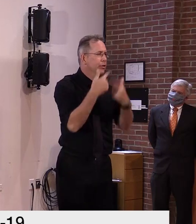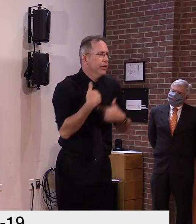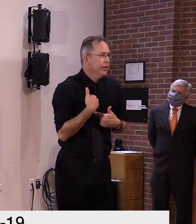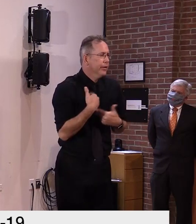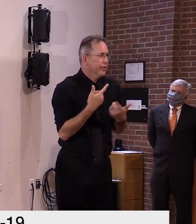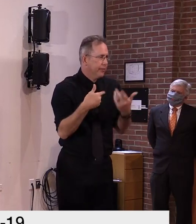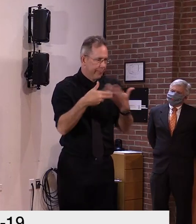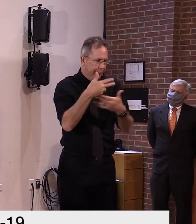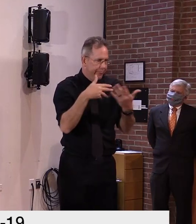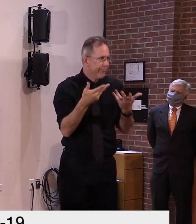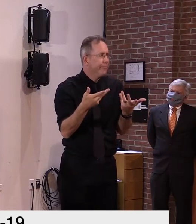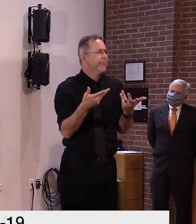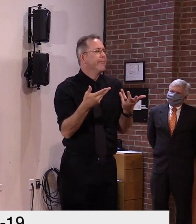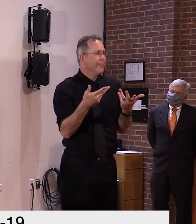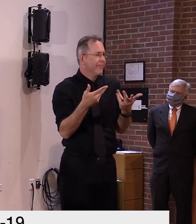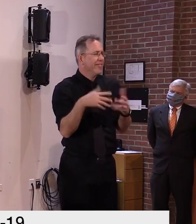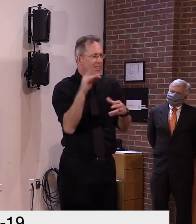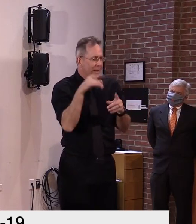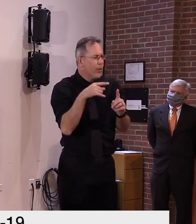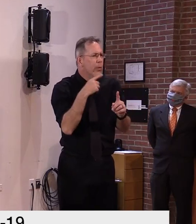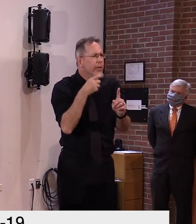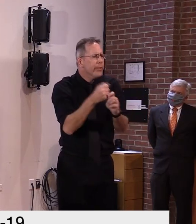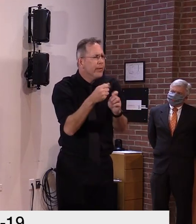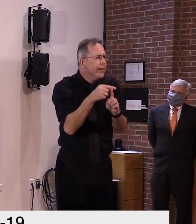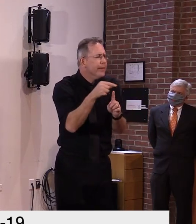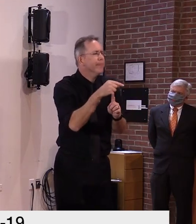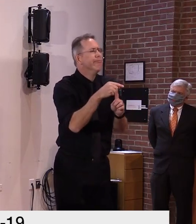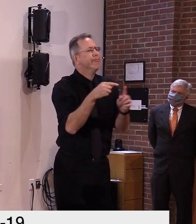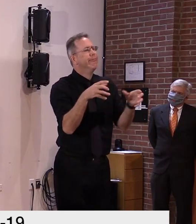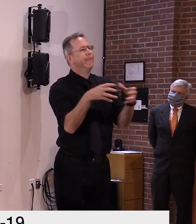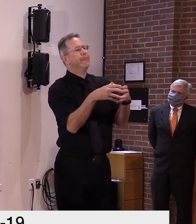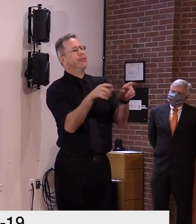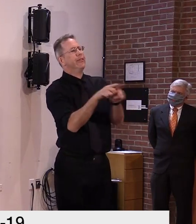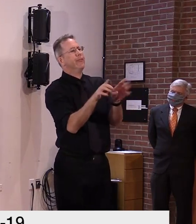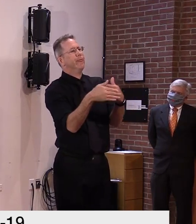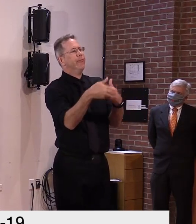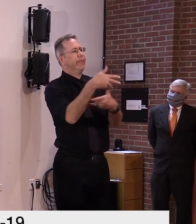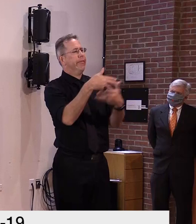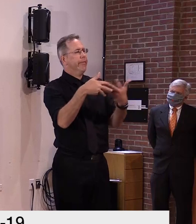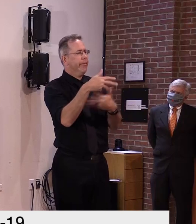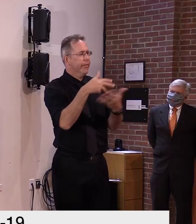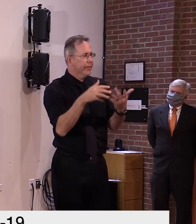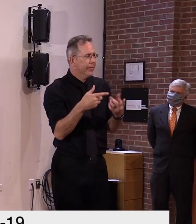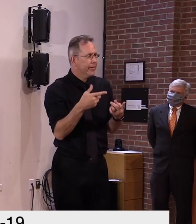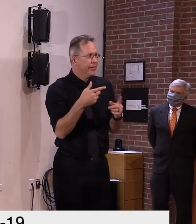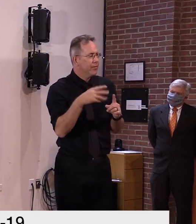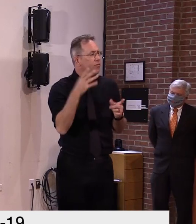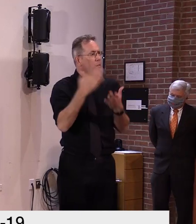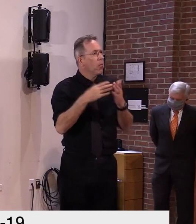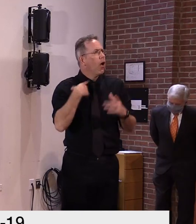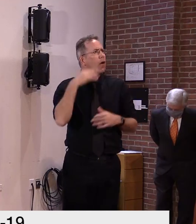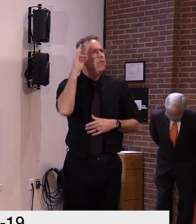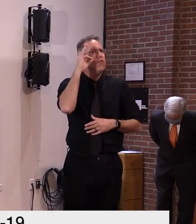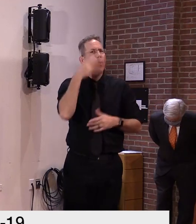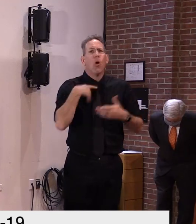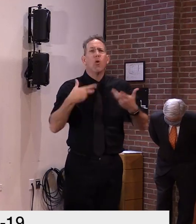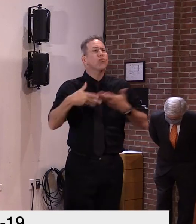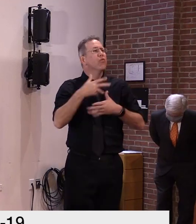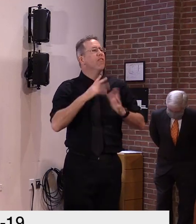to infect one another, if you will, while they were asymptomatic and unaware that they were harboring the